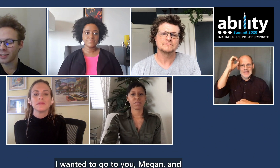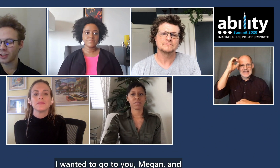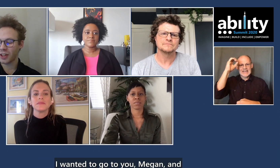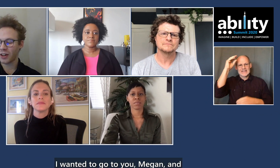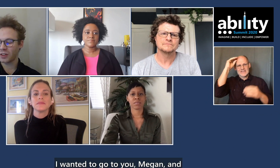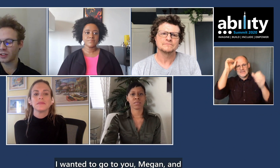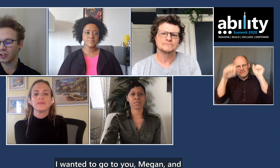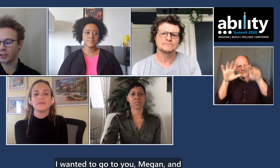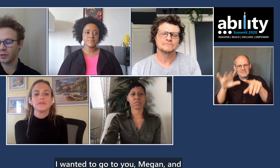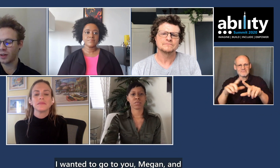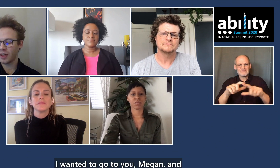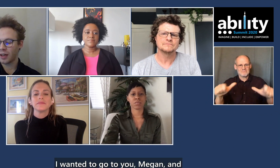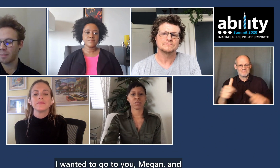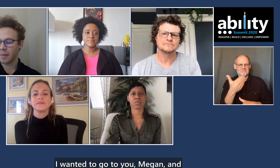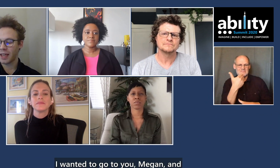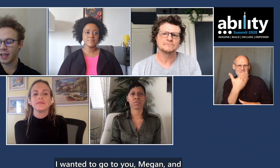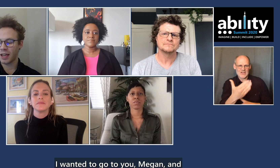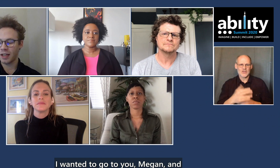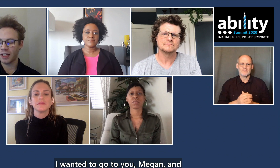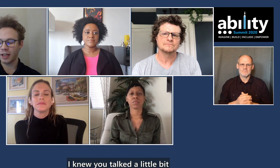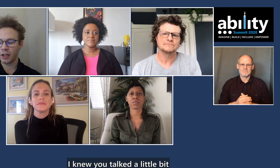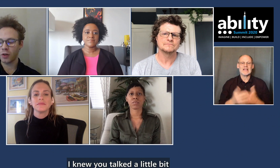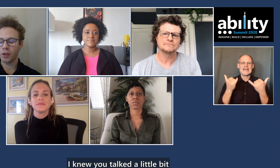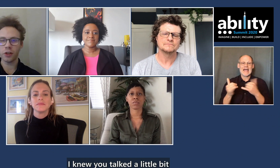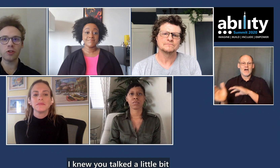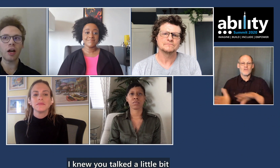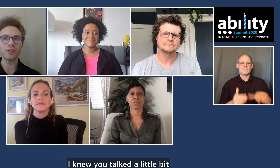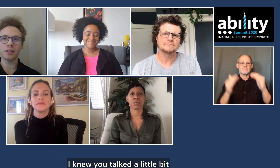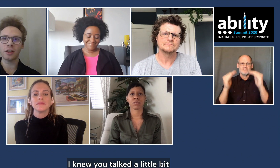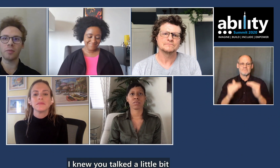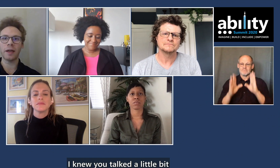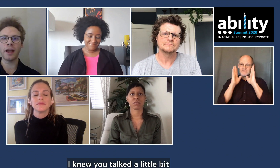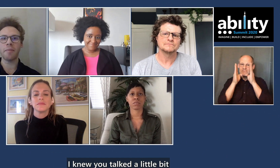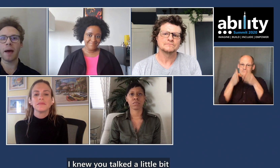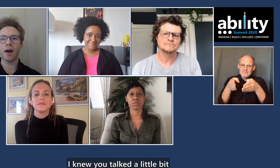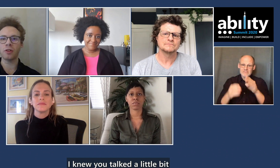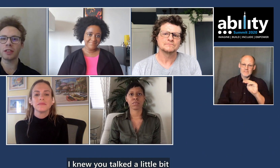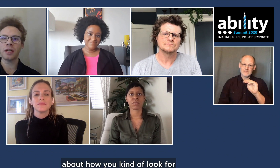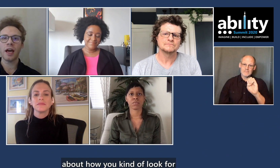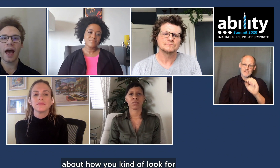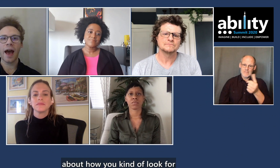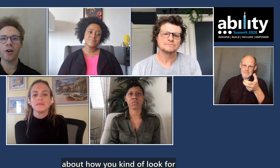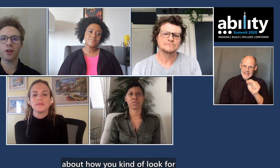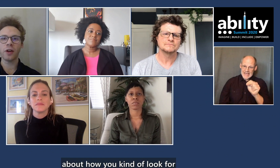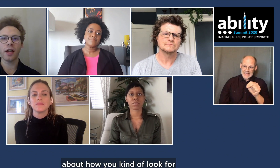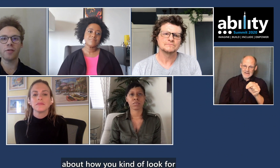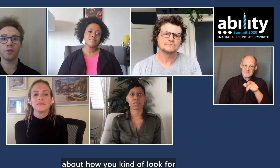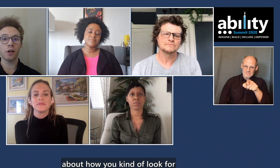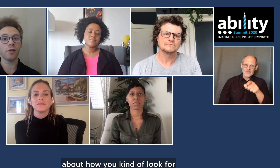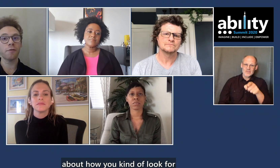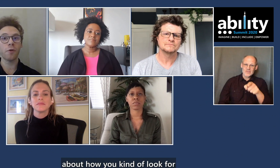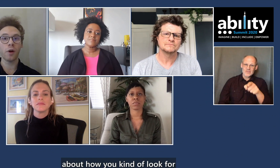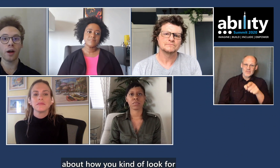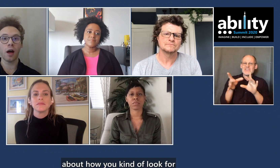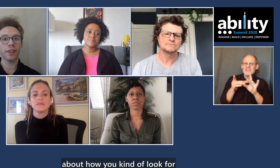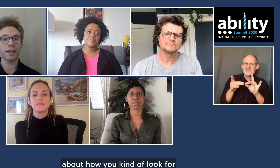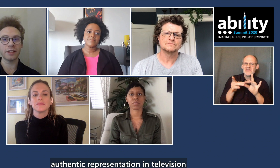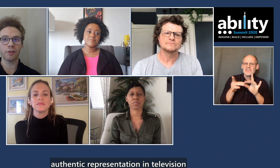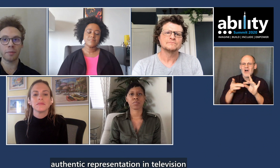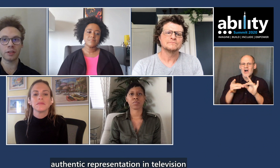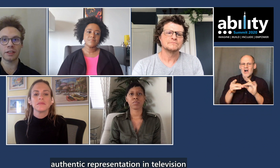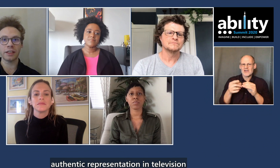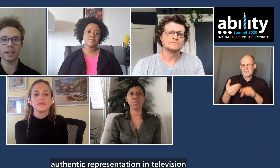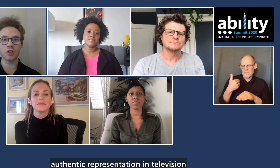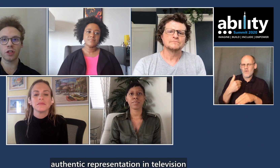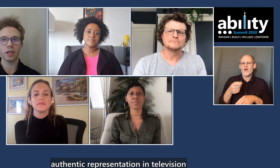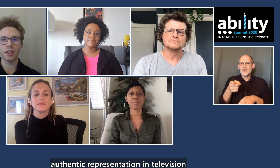I wanted to go to Meghan, and I know you talked a little bit about how you kind of look for